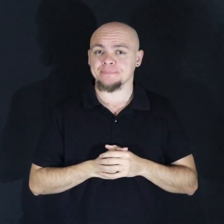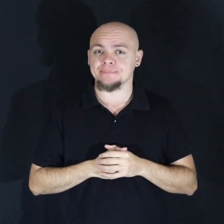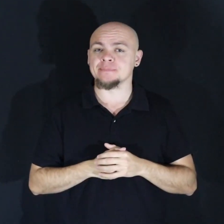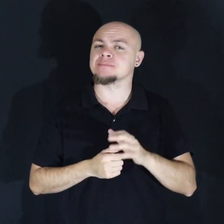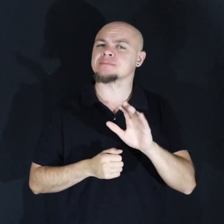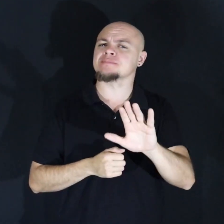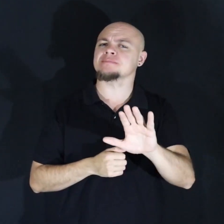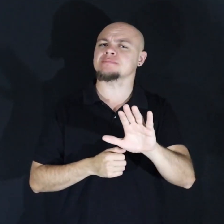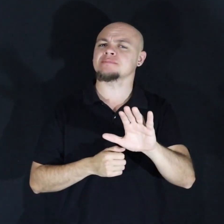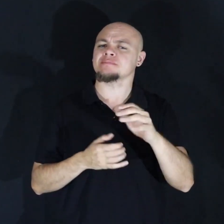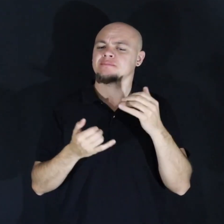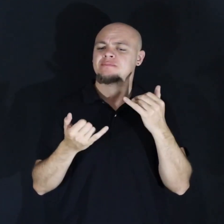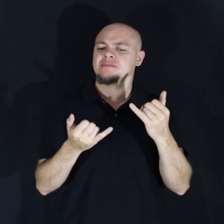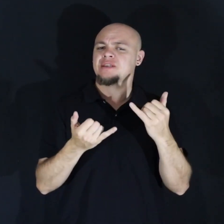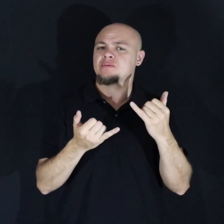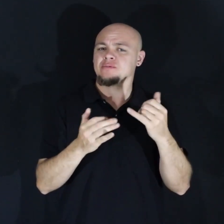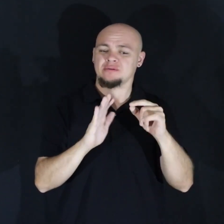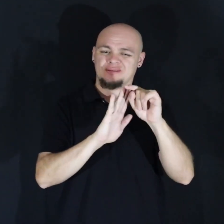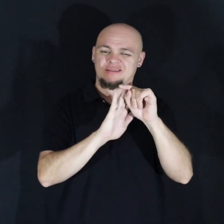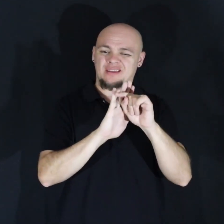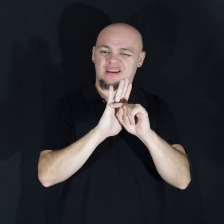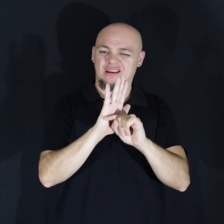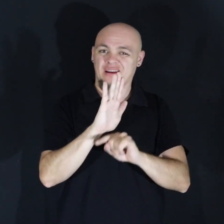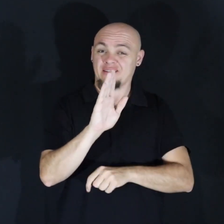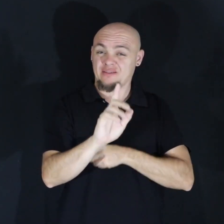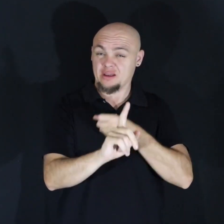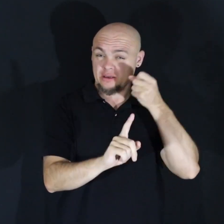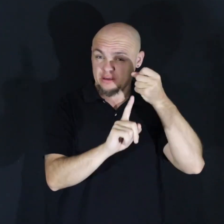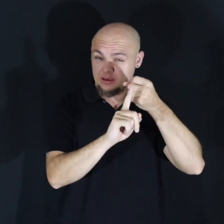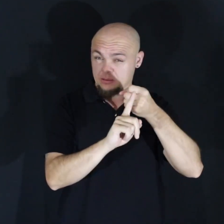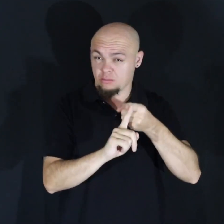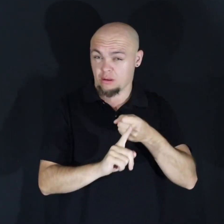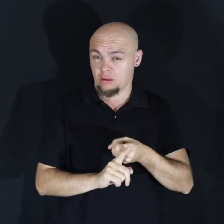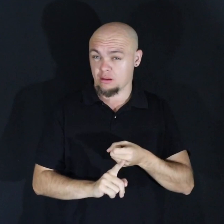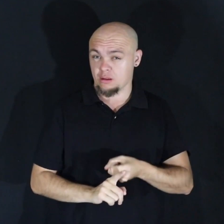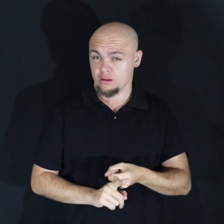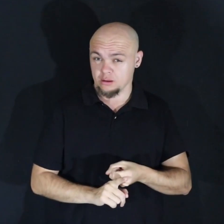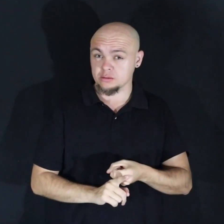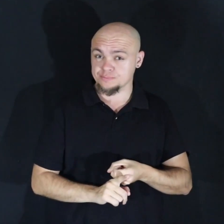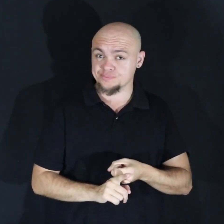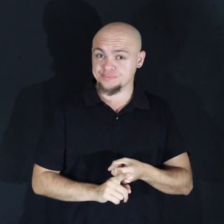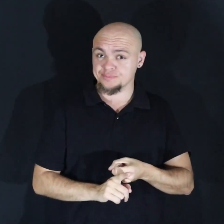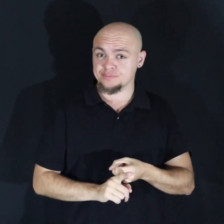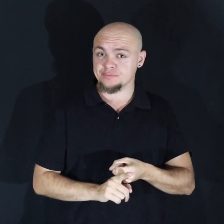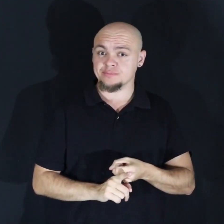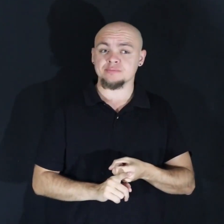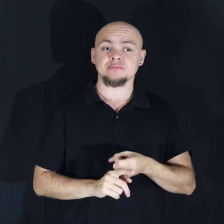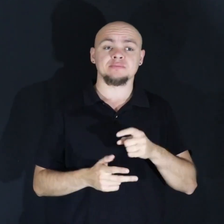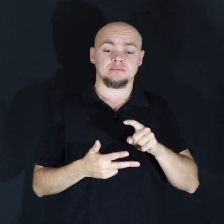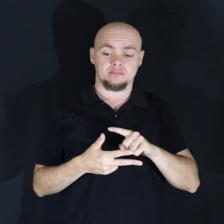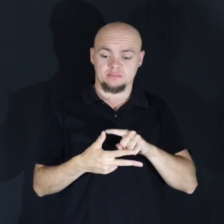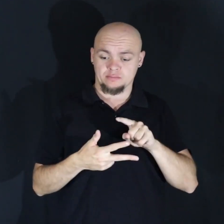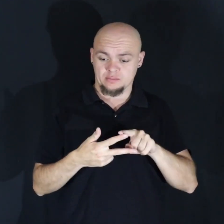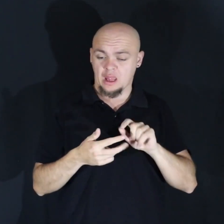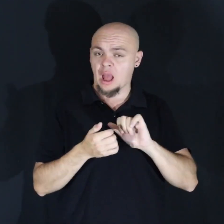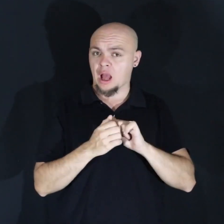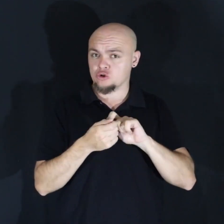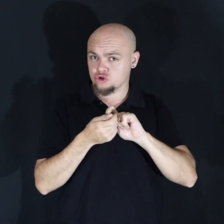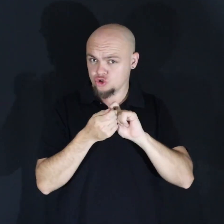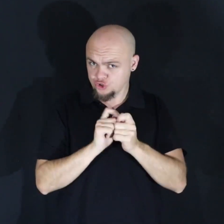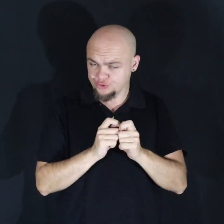Now sharing the negative impacts of the implicit biases in education and what we can do about